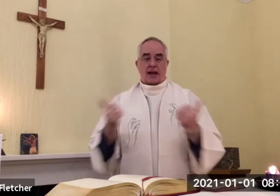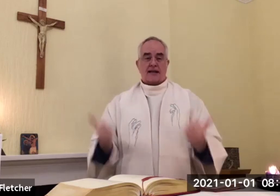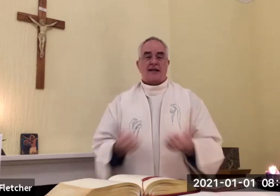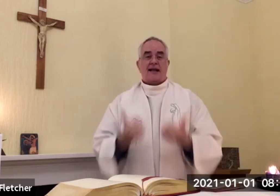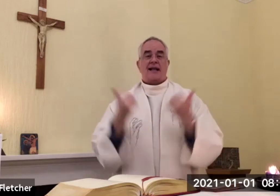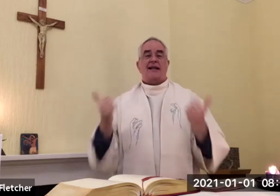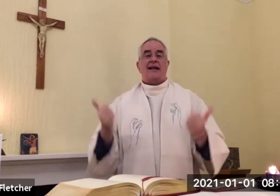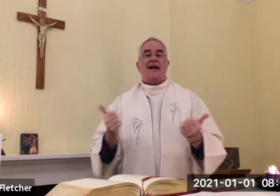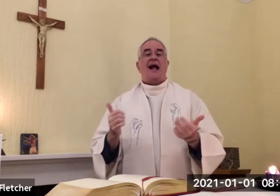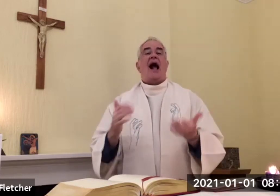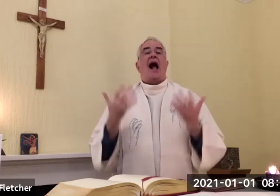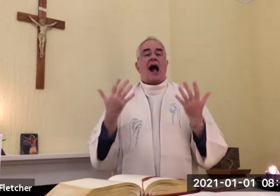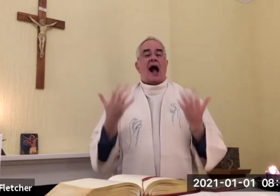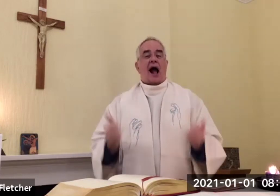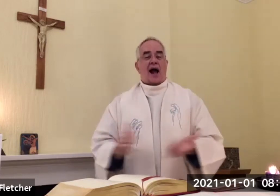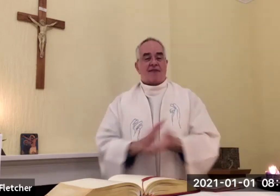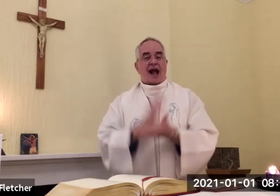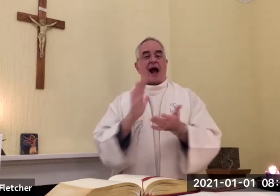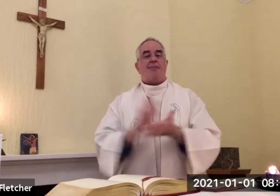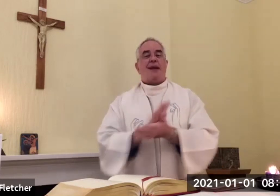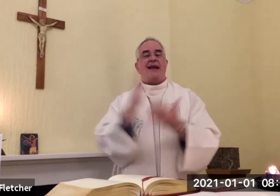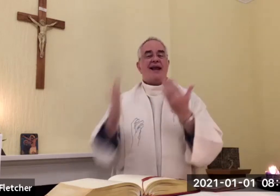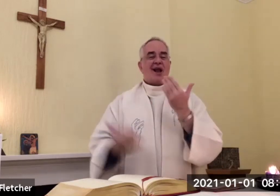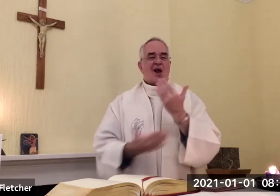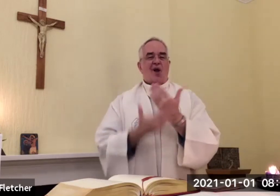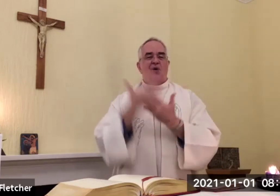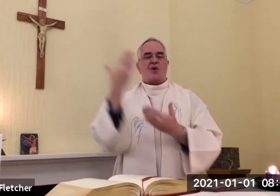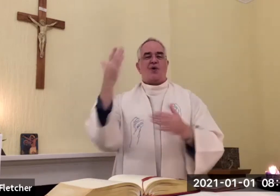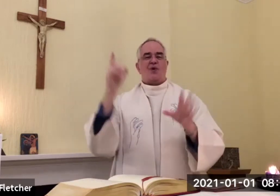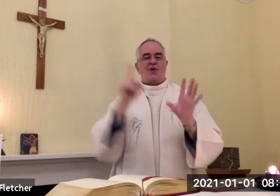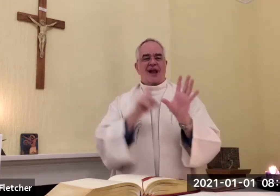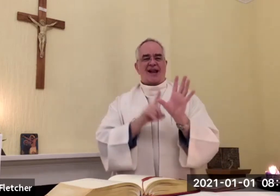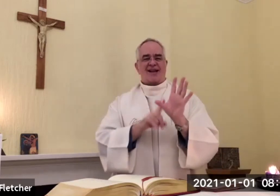Almighty Dundee, have a happy new year.